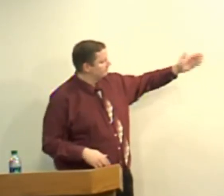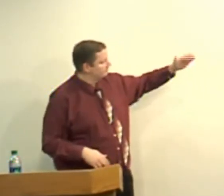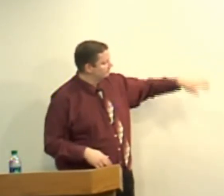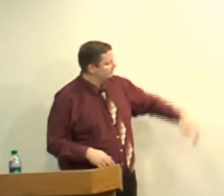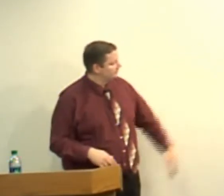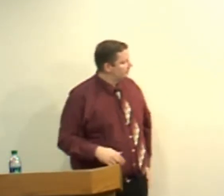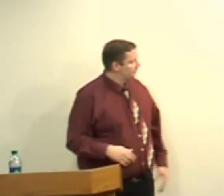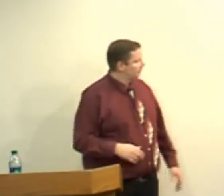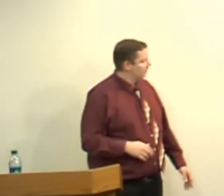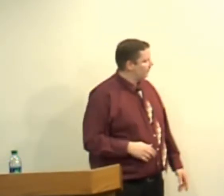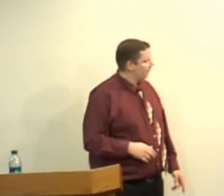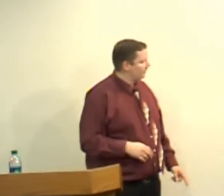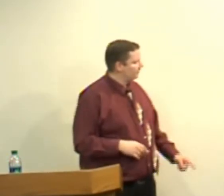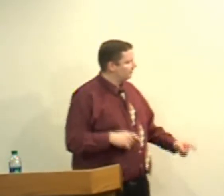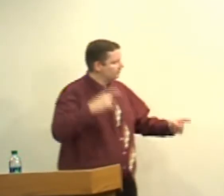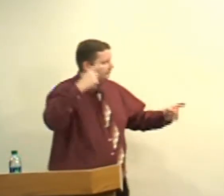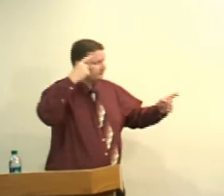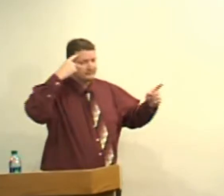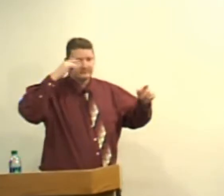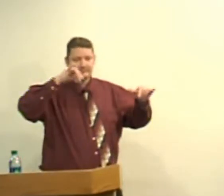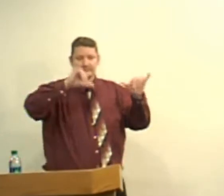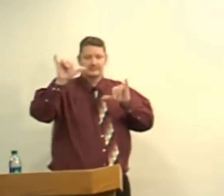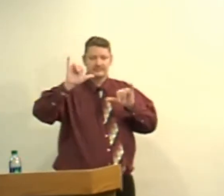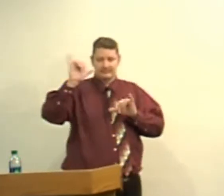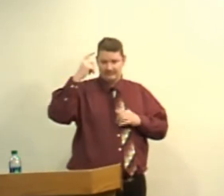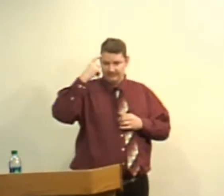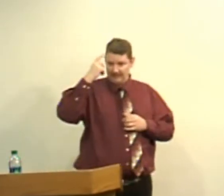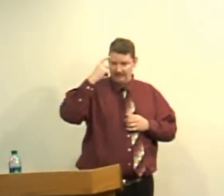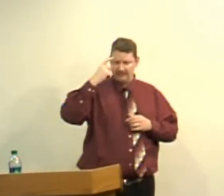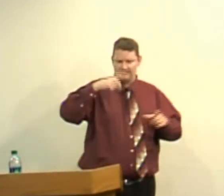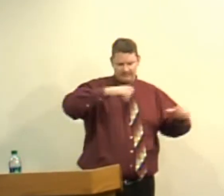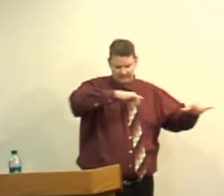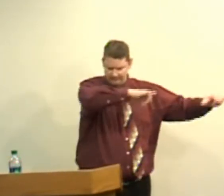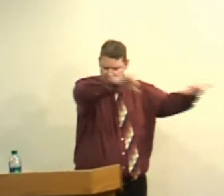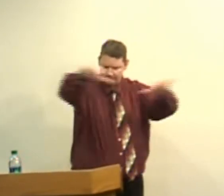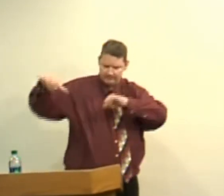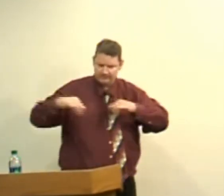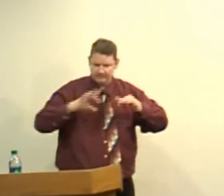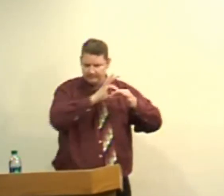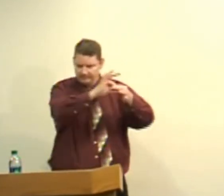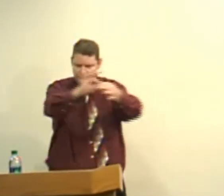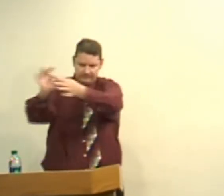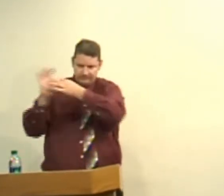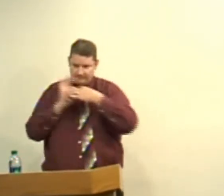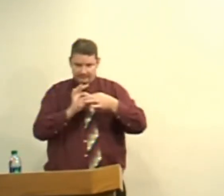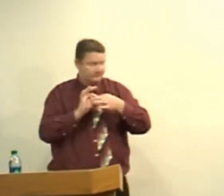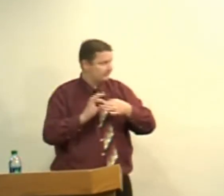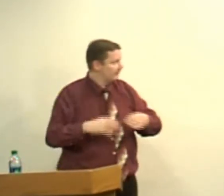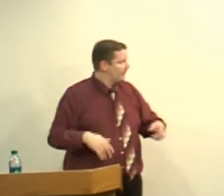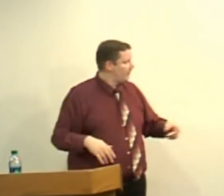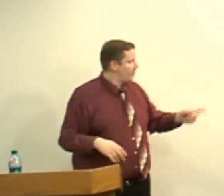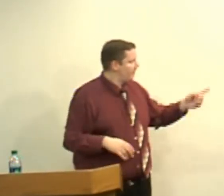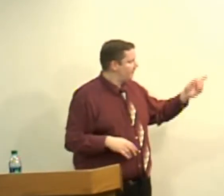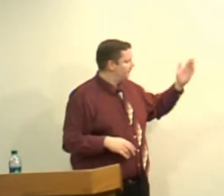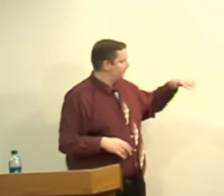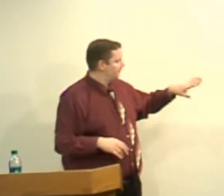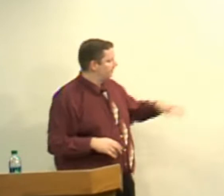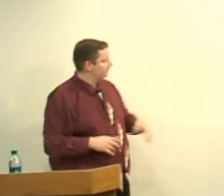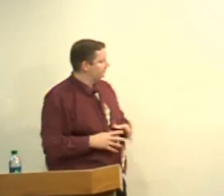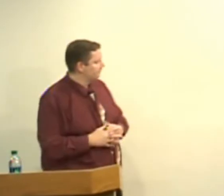be of a sane mind means to be united